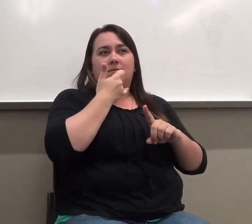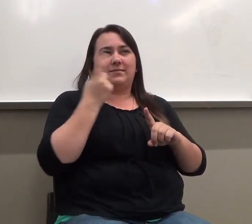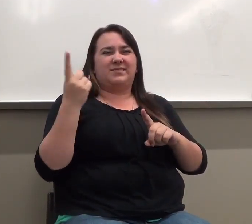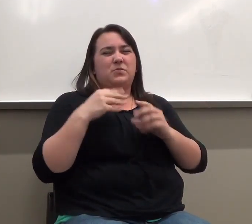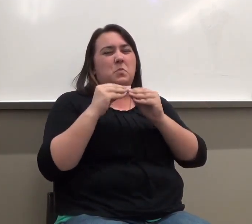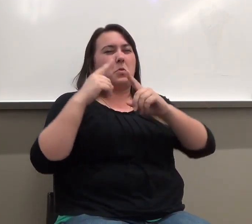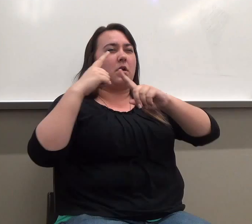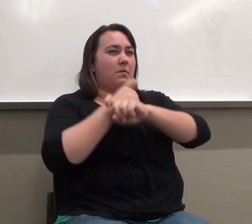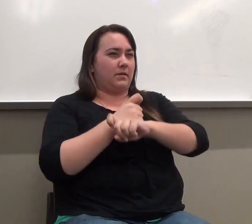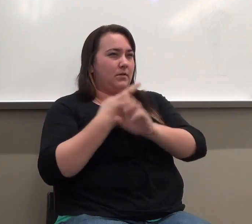complicated.